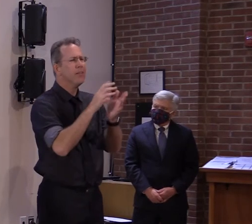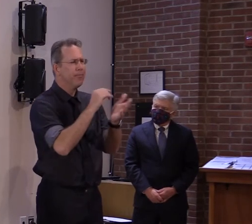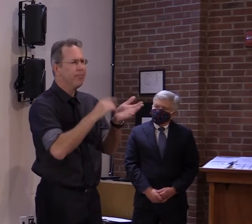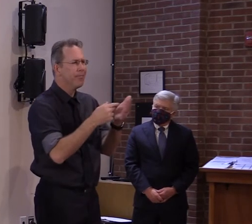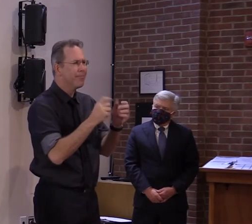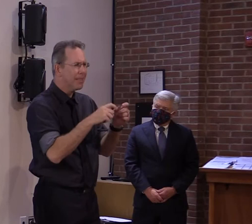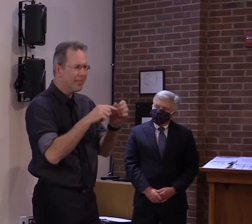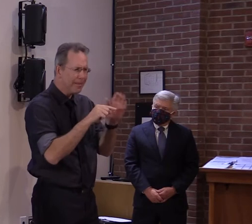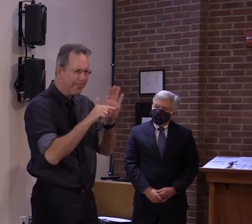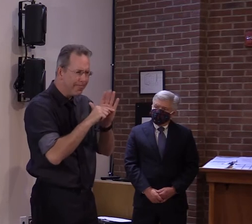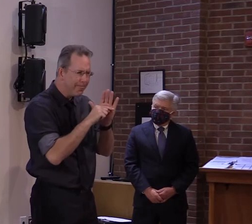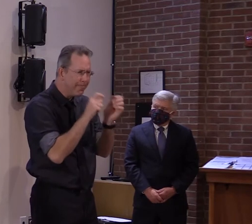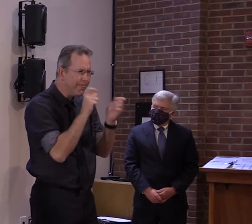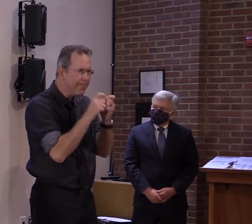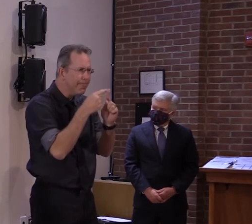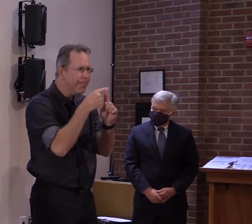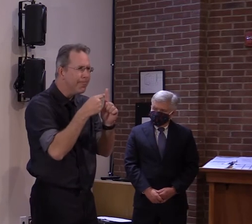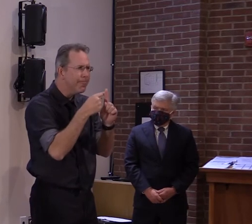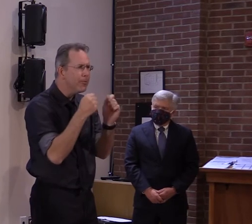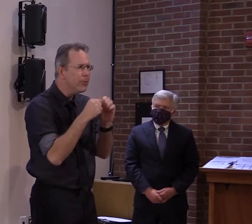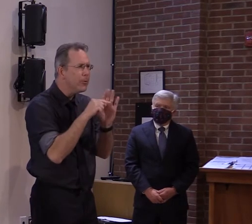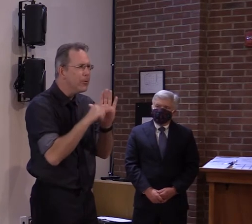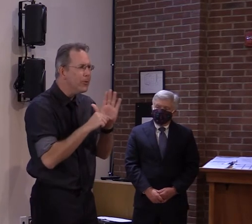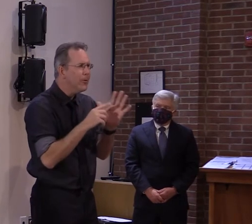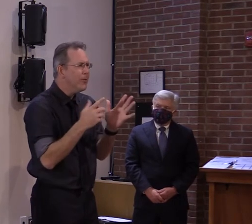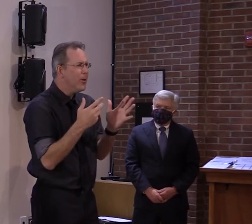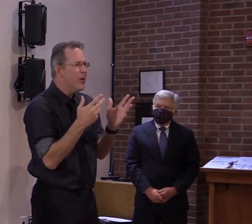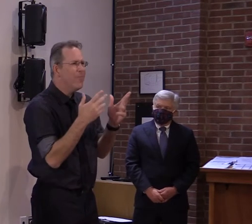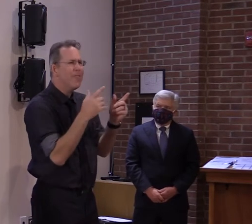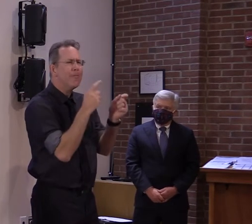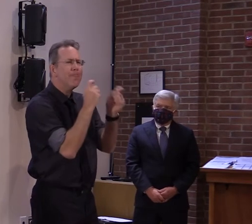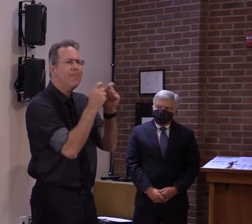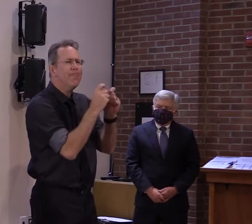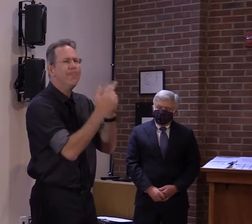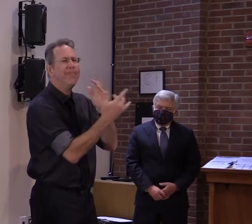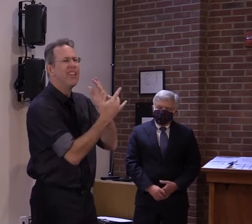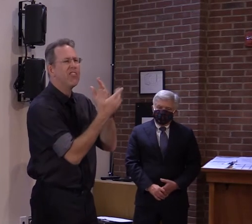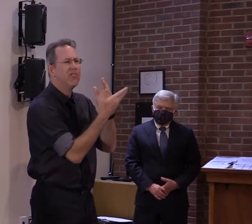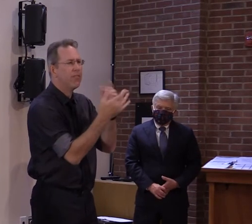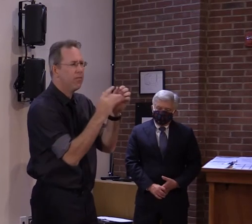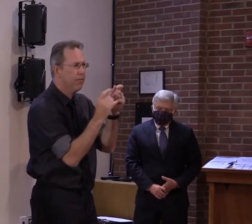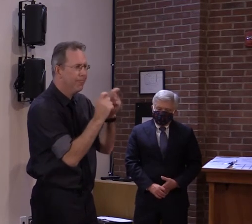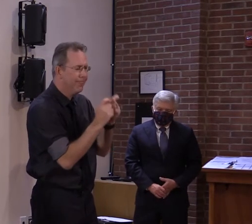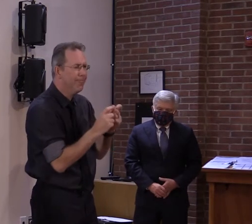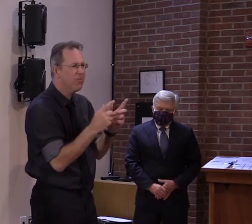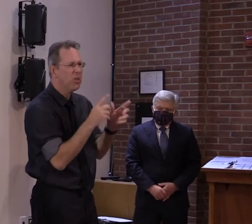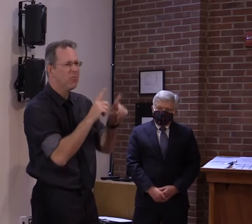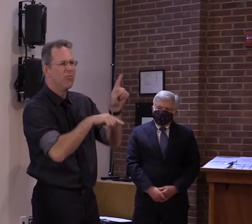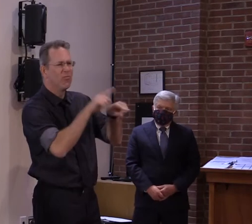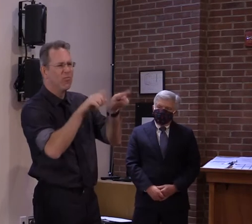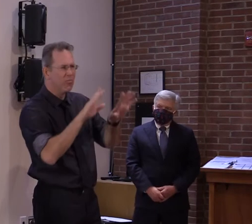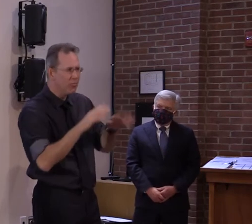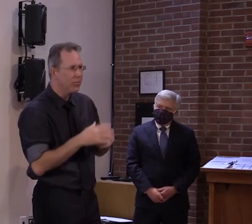Fahrenheit. So we would have storage capacity right now for that. So all of this is good news, but